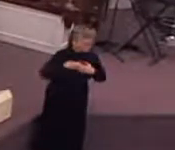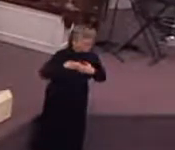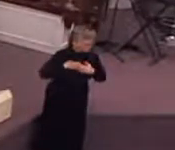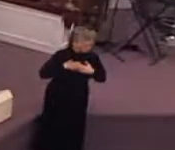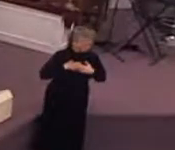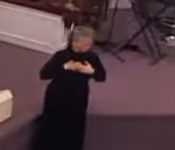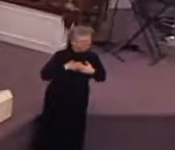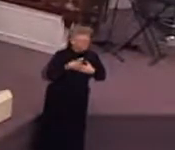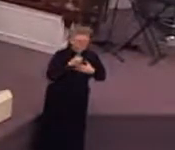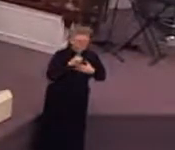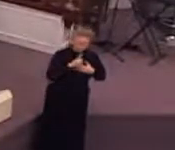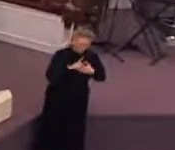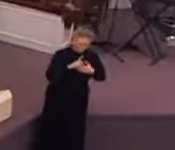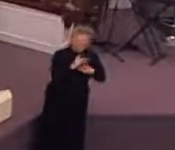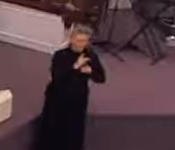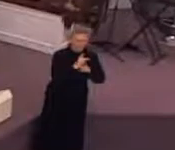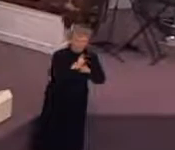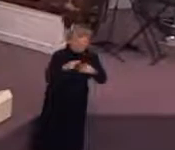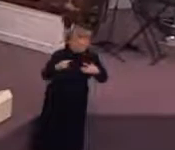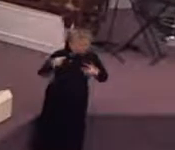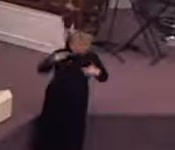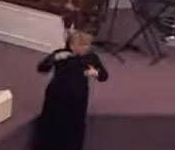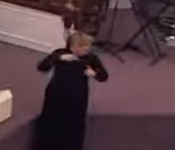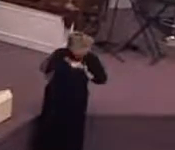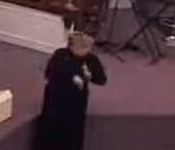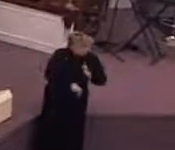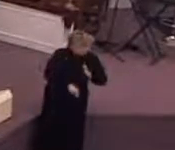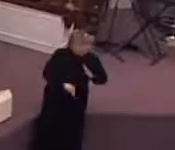Come on, we ought to really care with deep conviction.